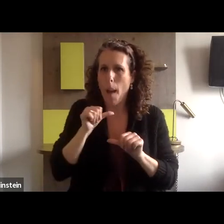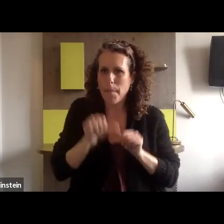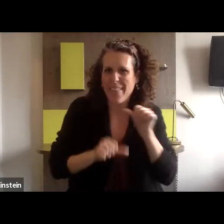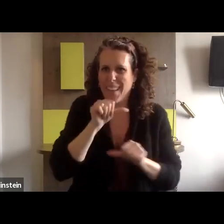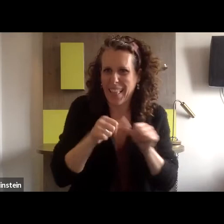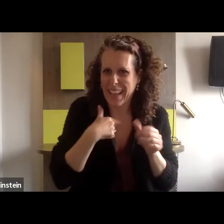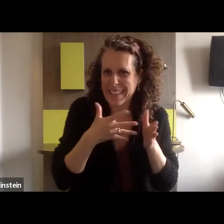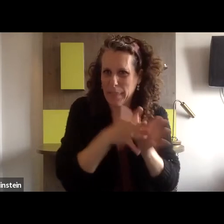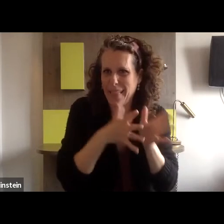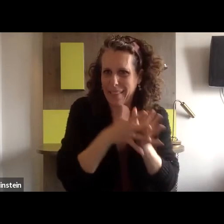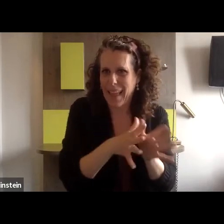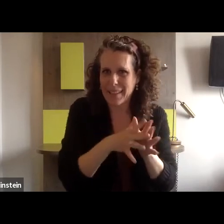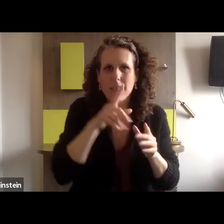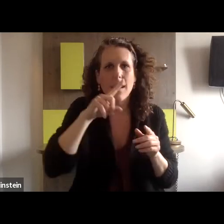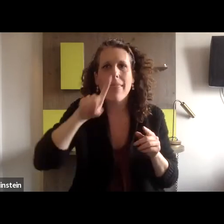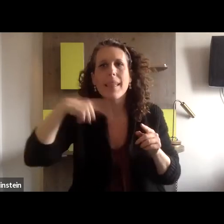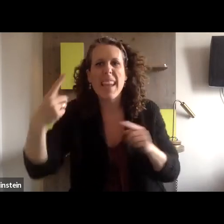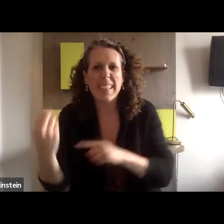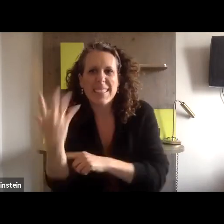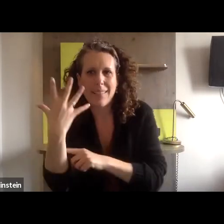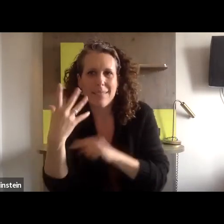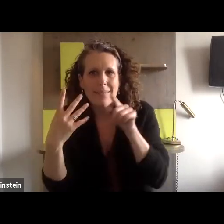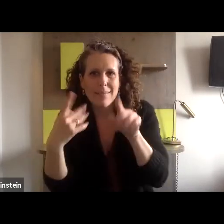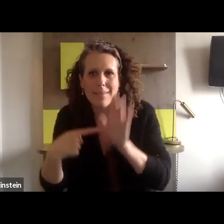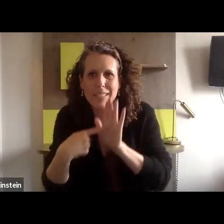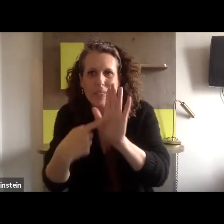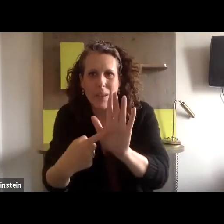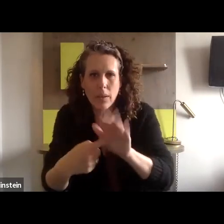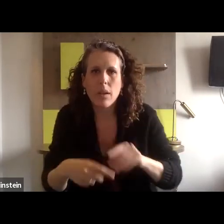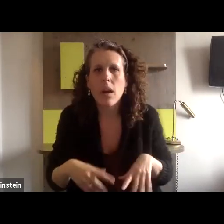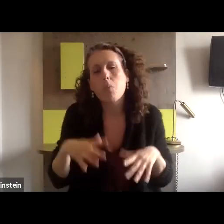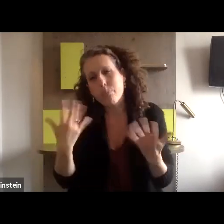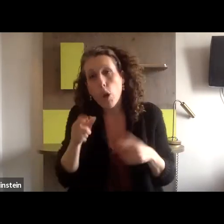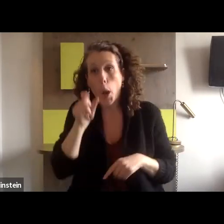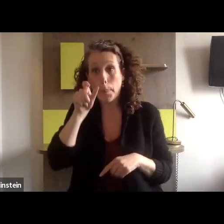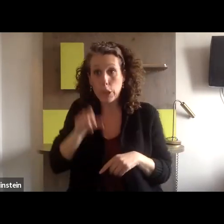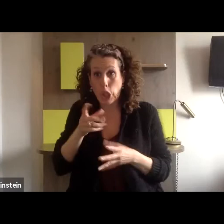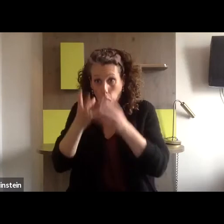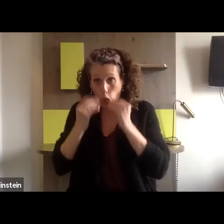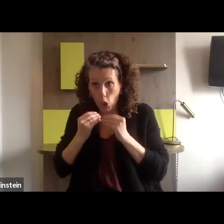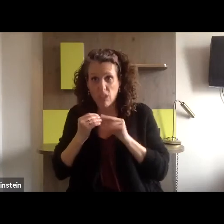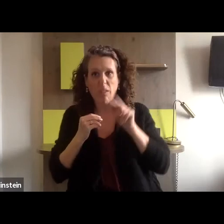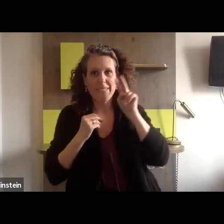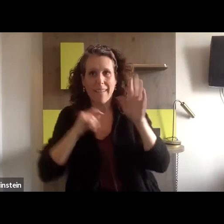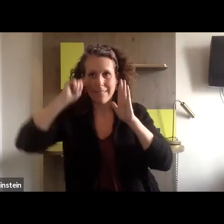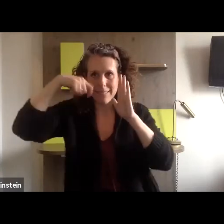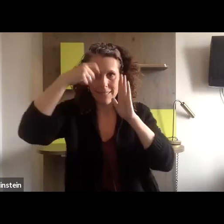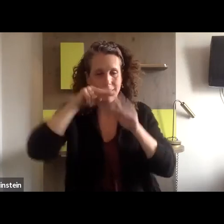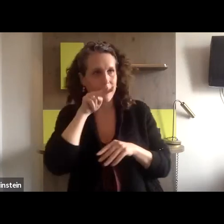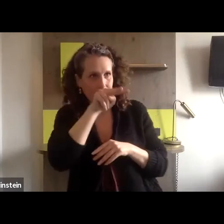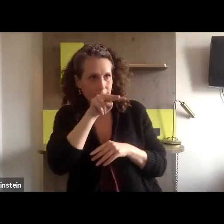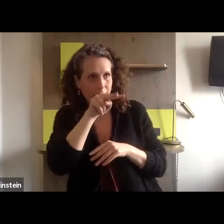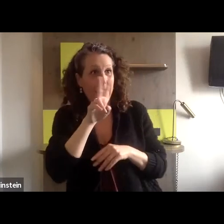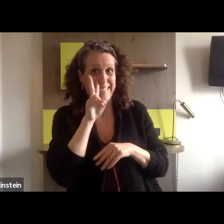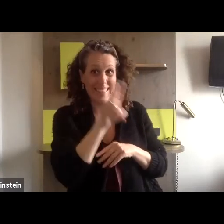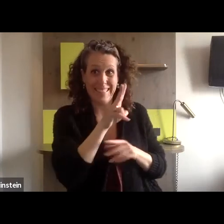second. On the next slide, it's basically a learner sees a sign on video and he or she needs to